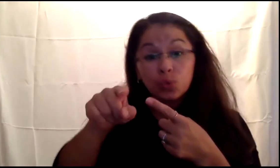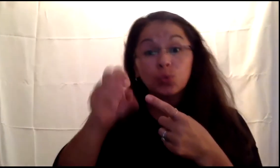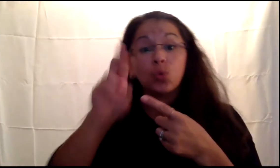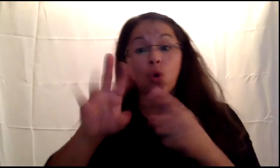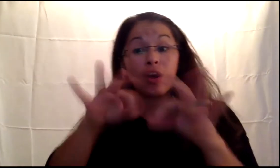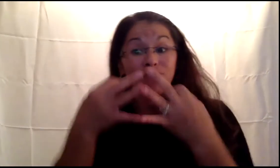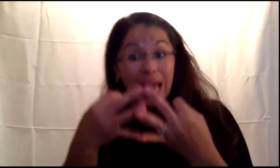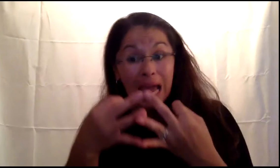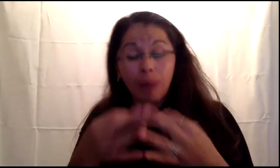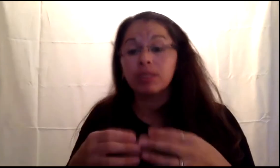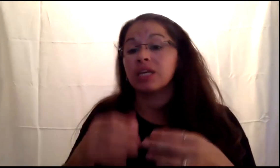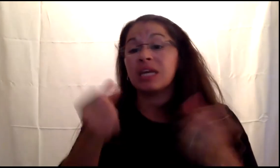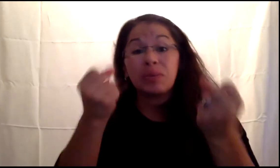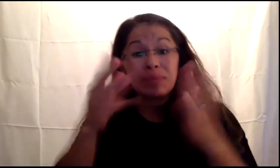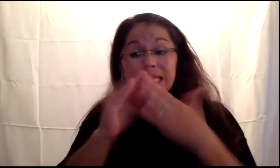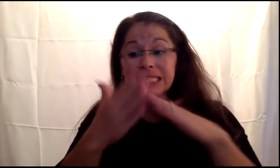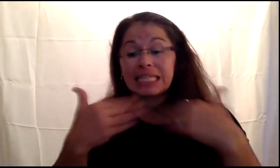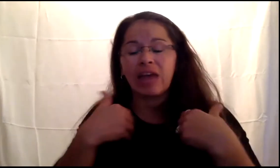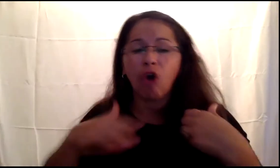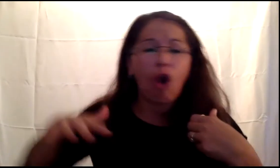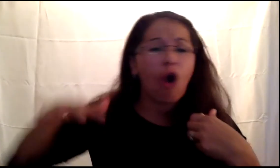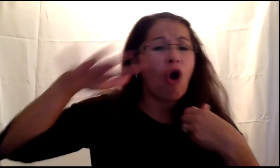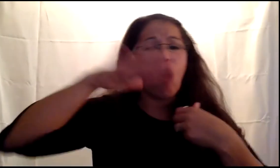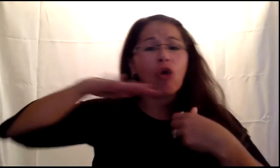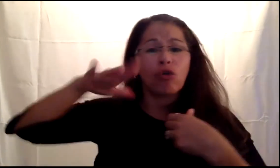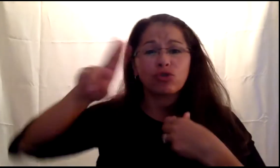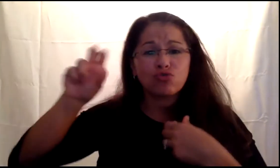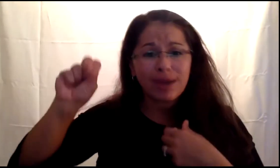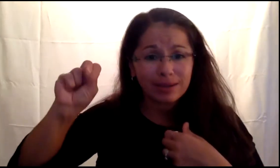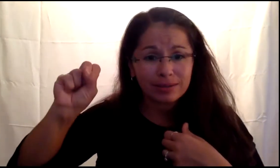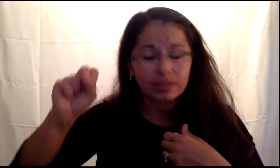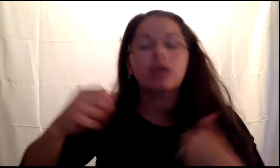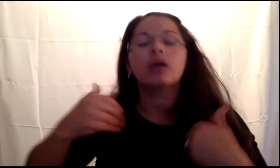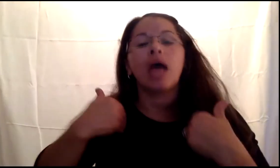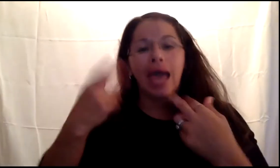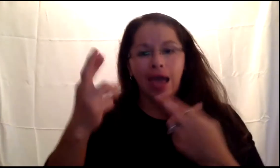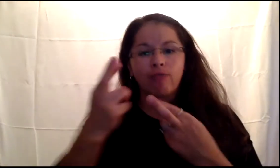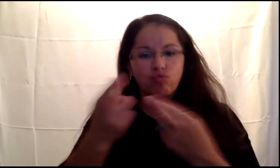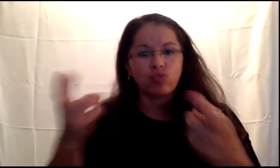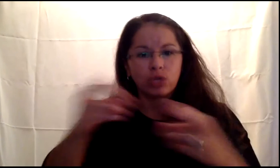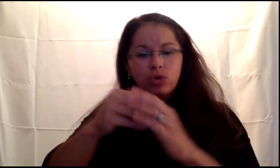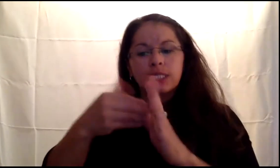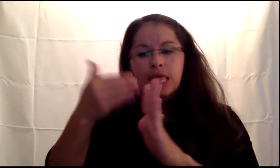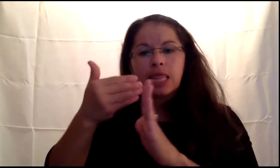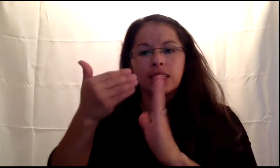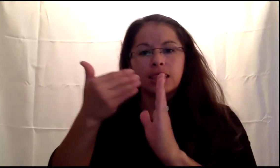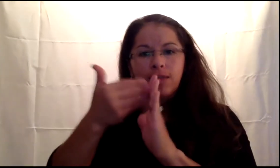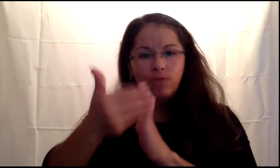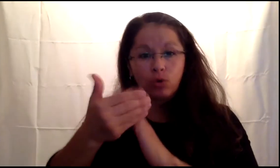United States. I think we have a resource in the folder, but if we don't, we will share one in terms of how